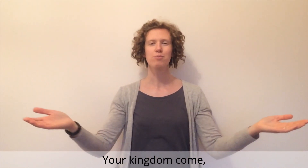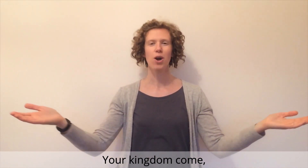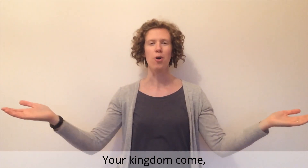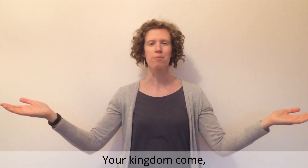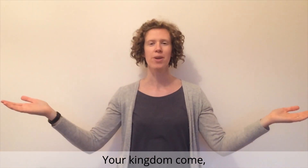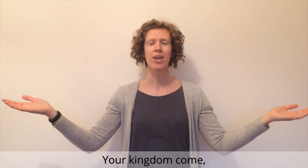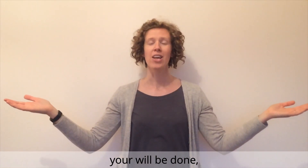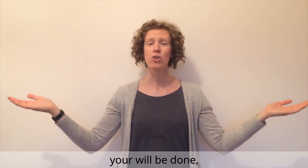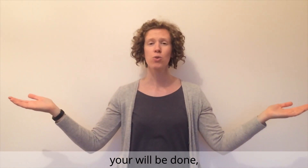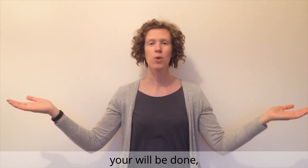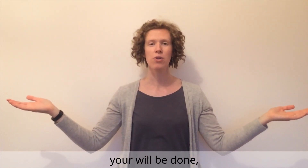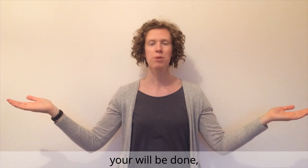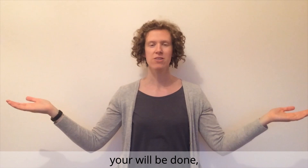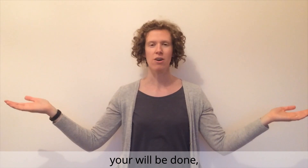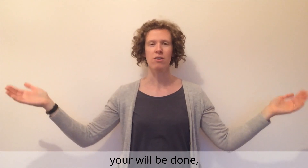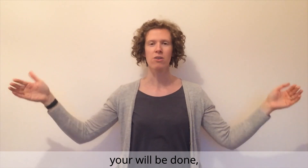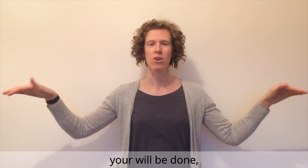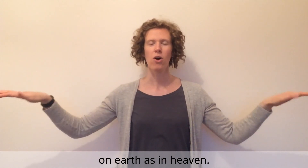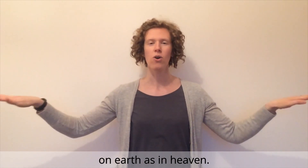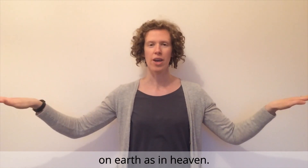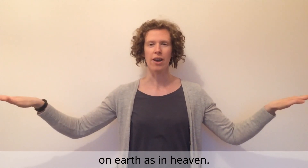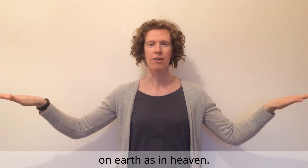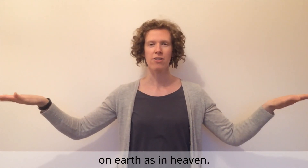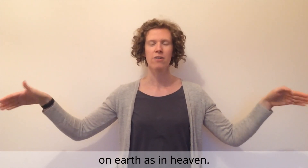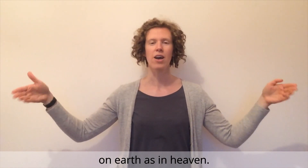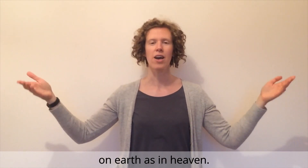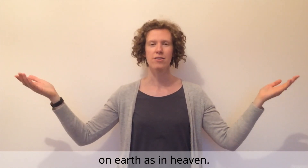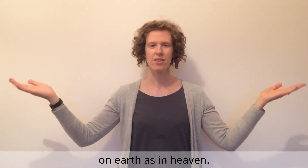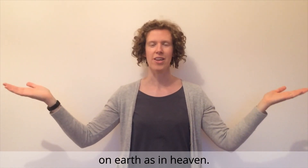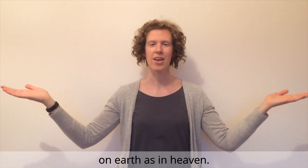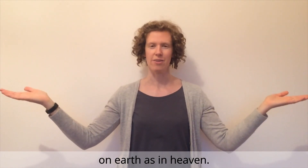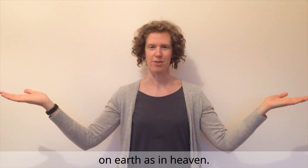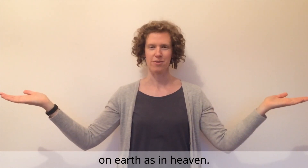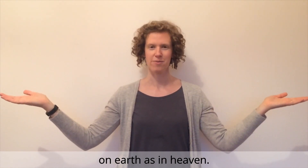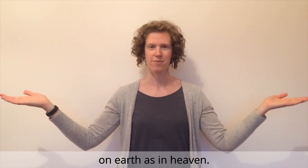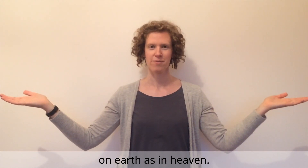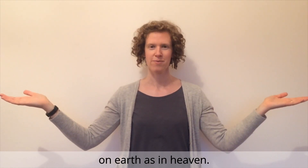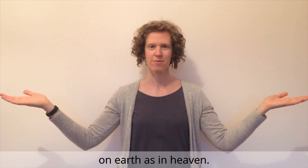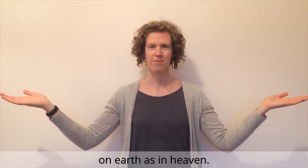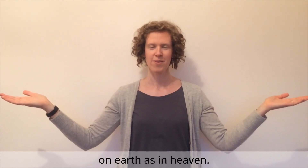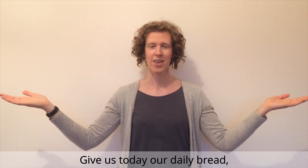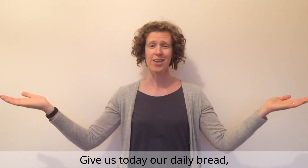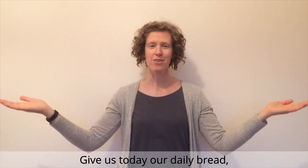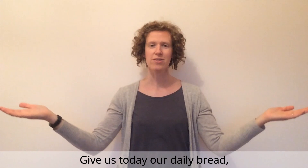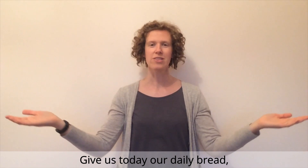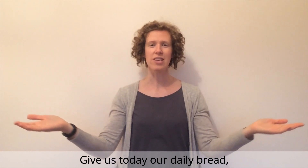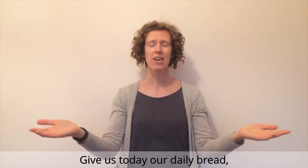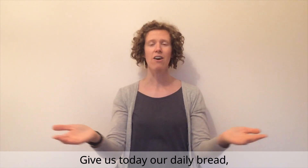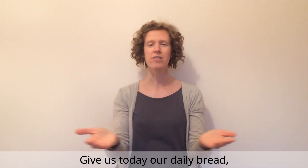come and your will be done on earth as in heaven give us today our